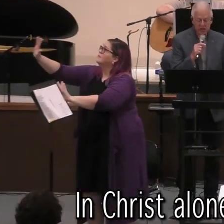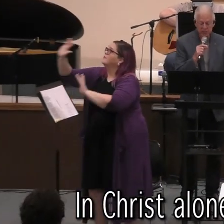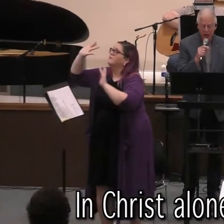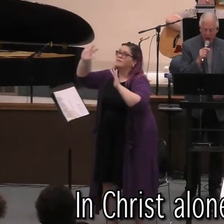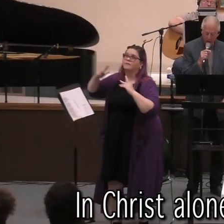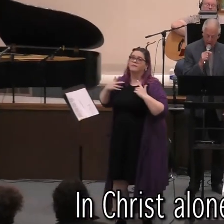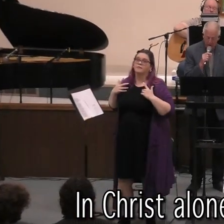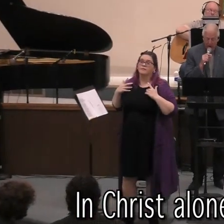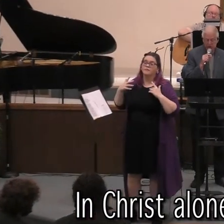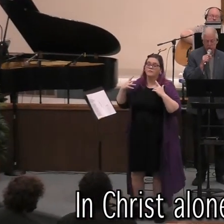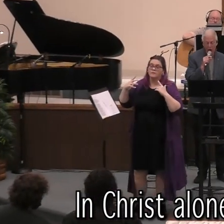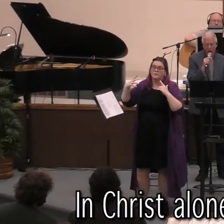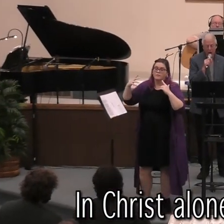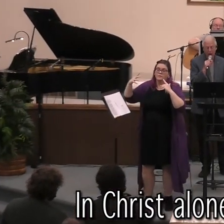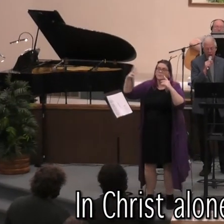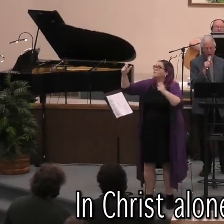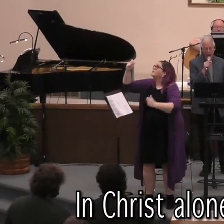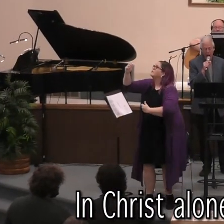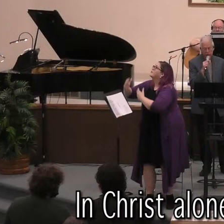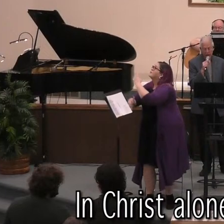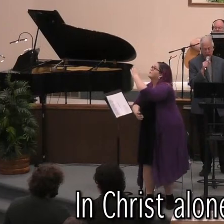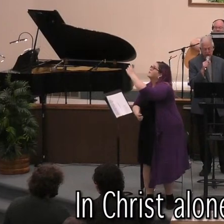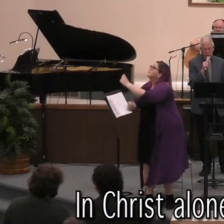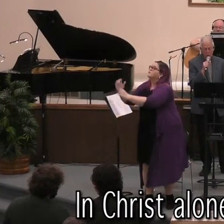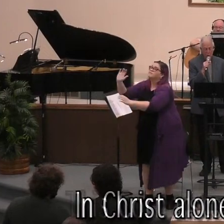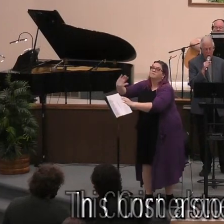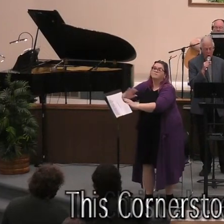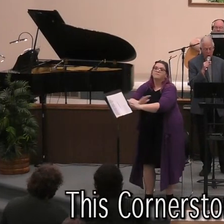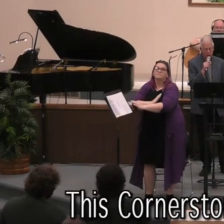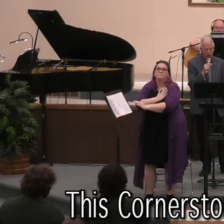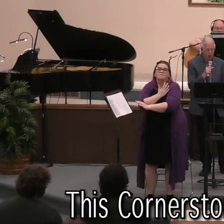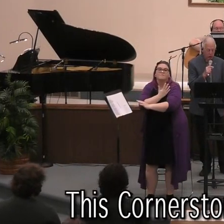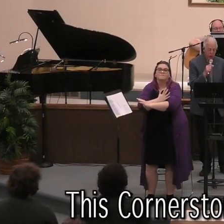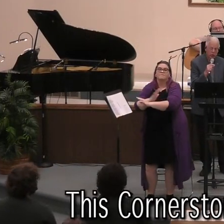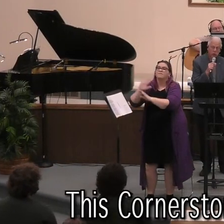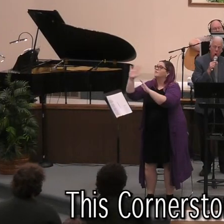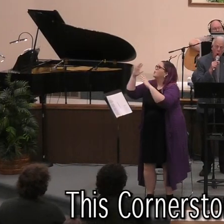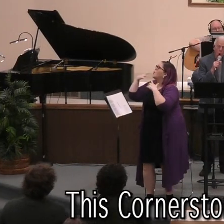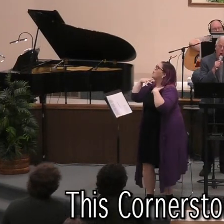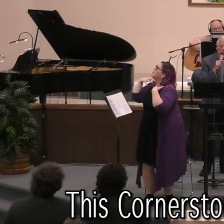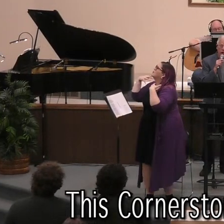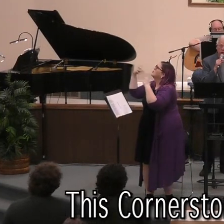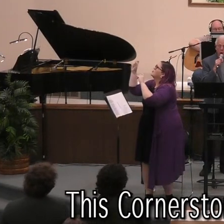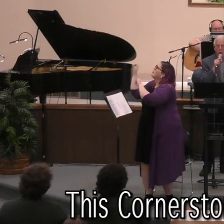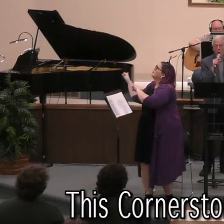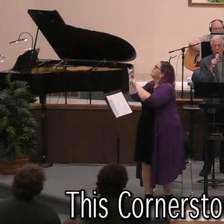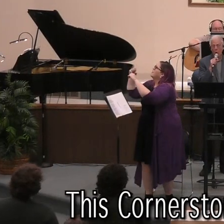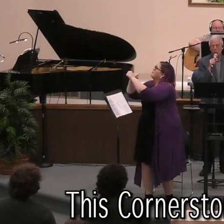Strength, my song is called.